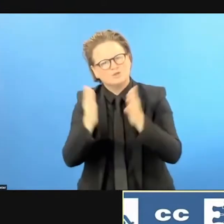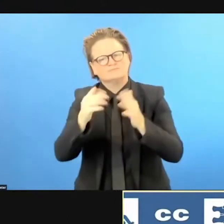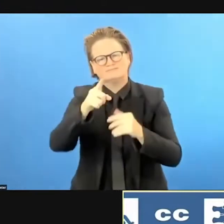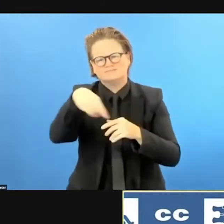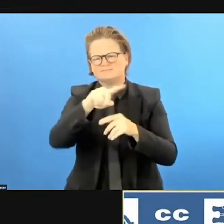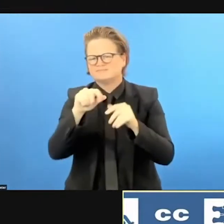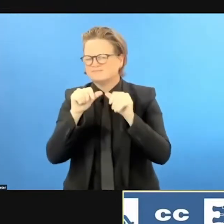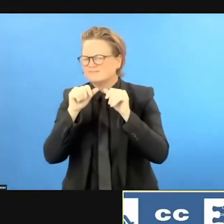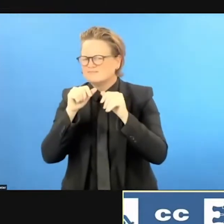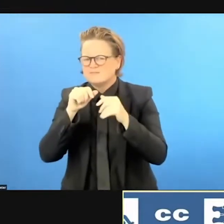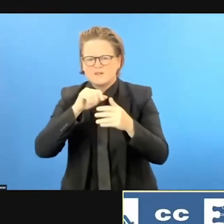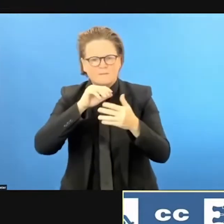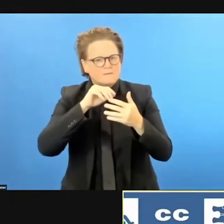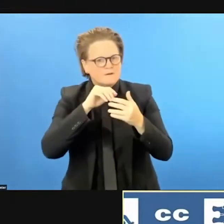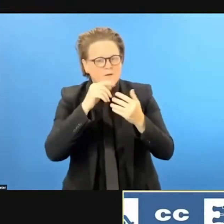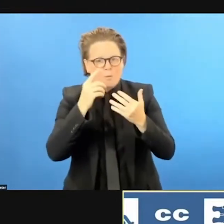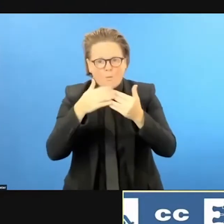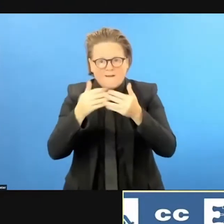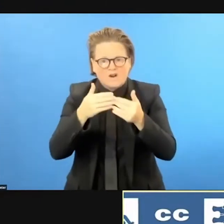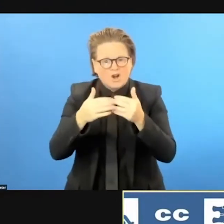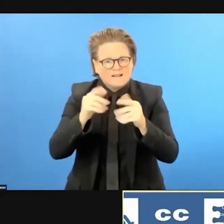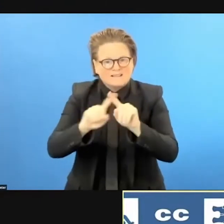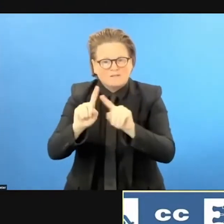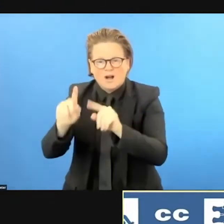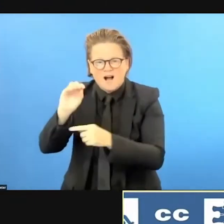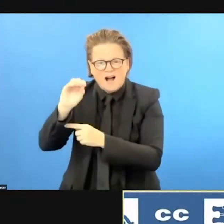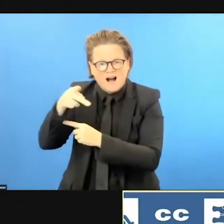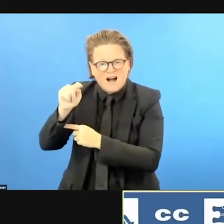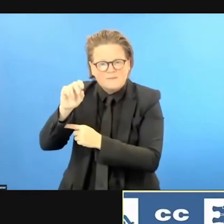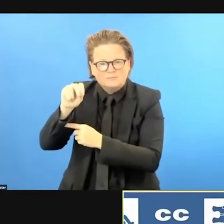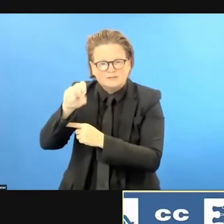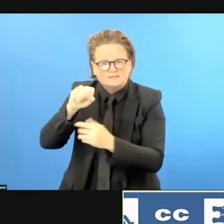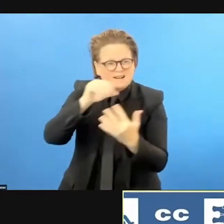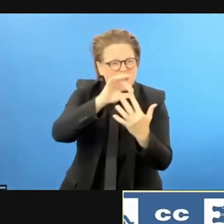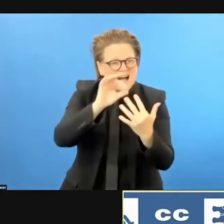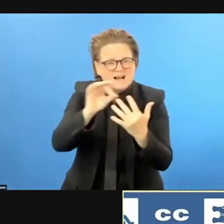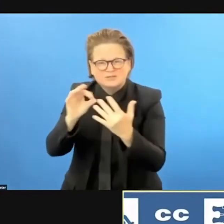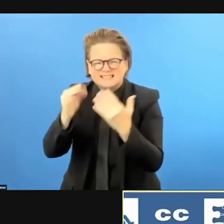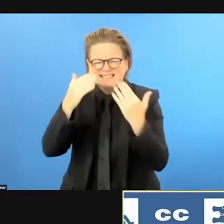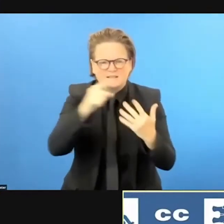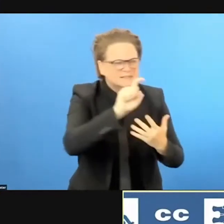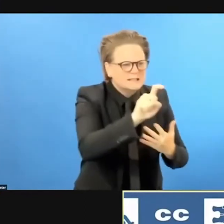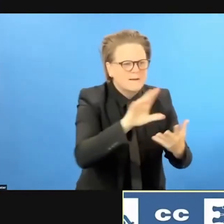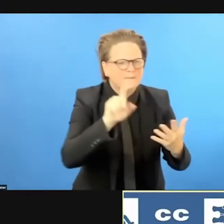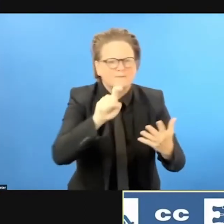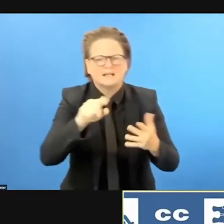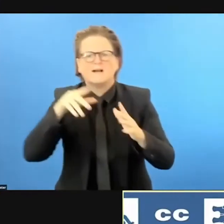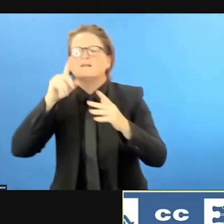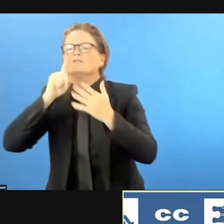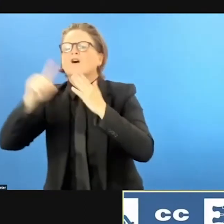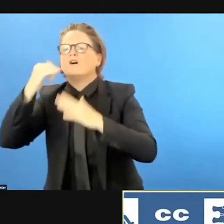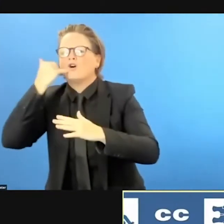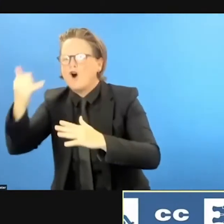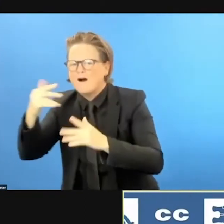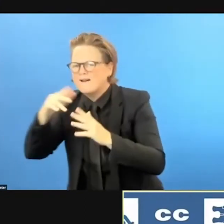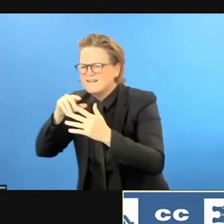and know that we're working to be as responsive as we can, but use the call center and use